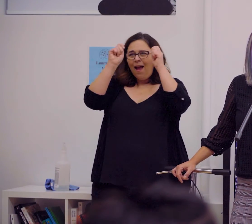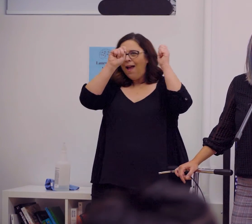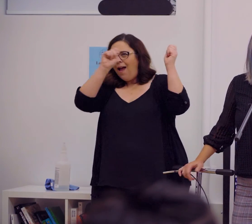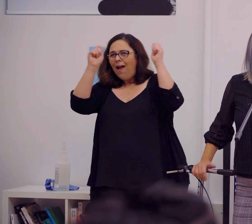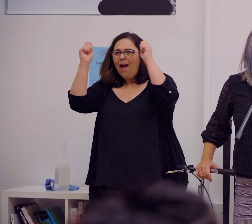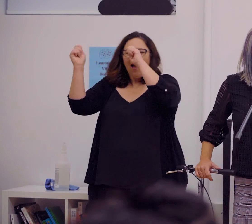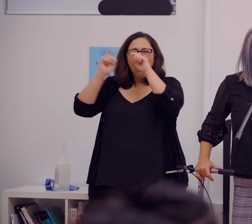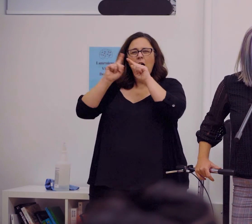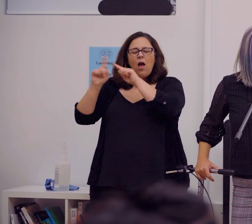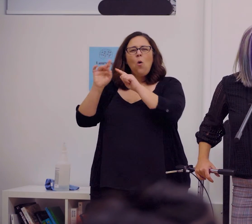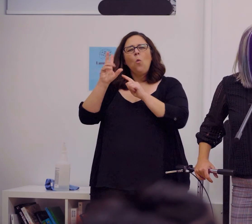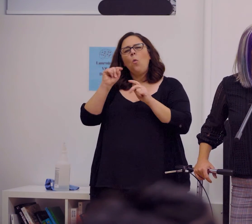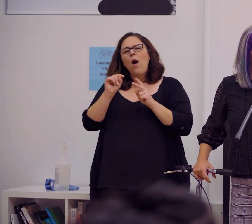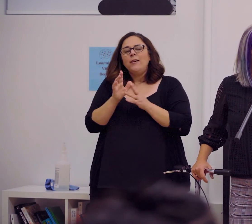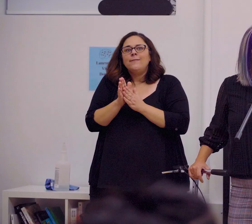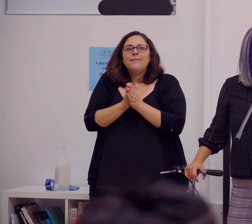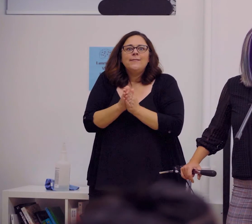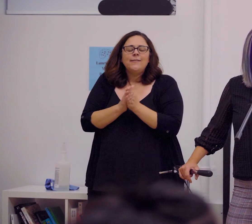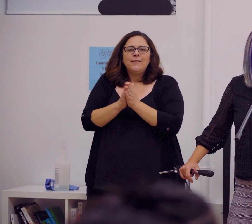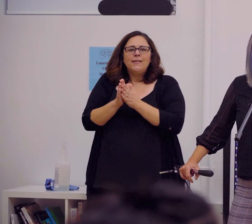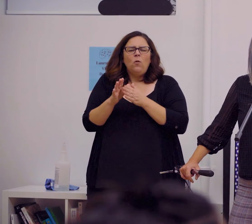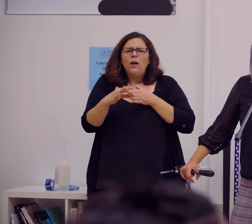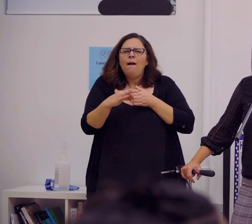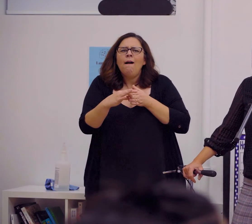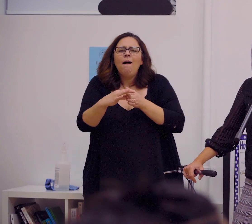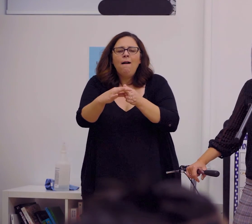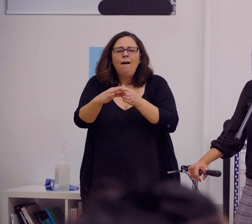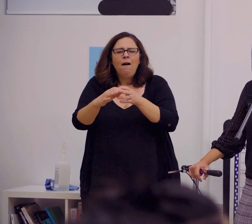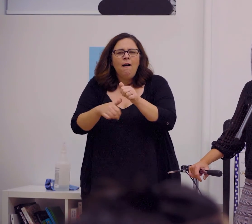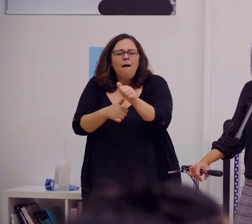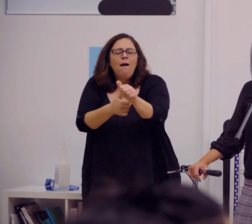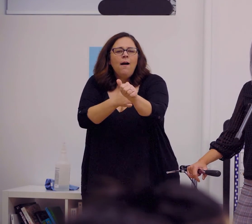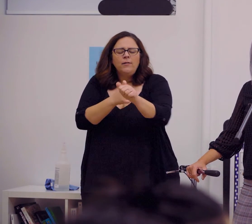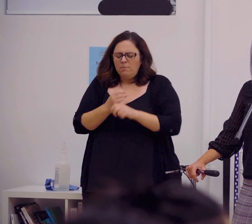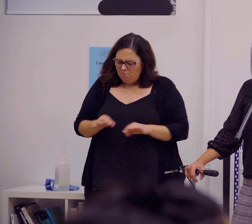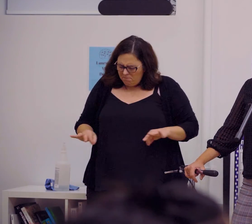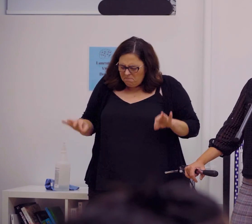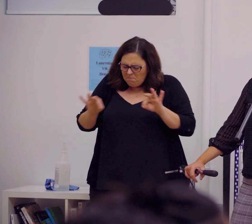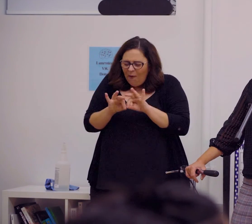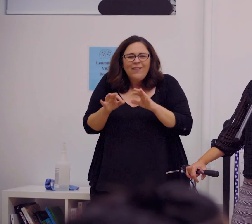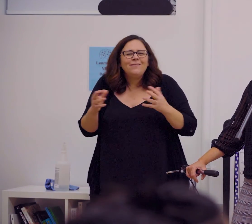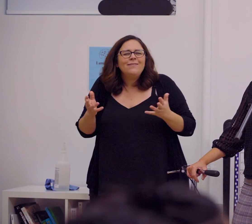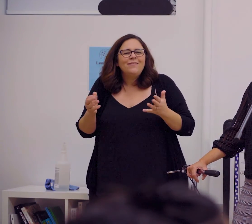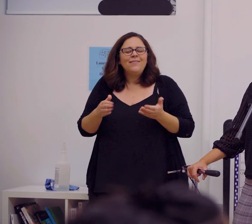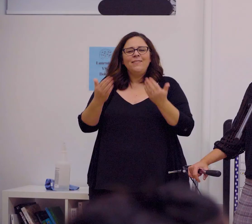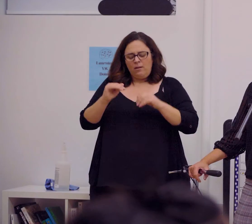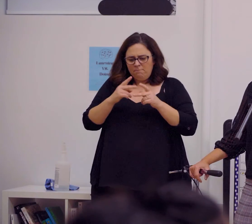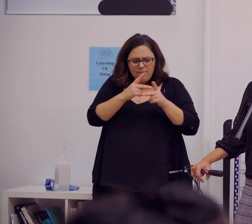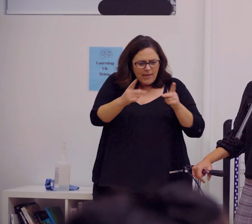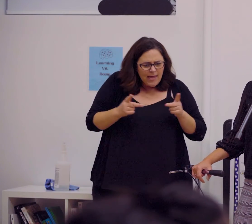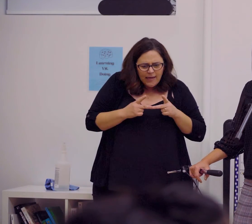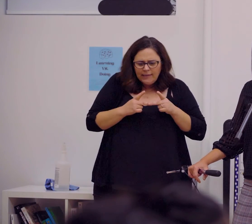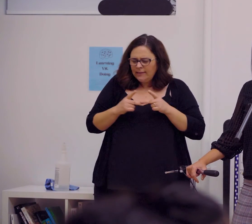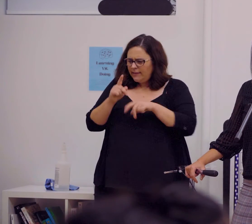what drives you? What guides you? What is important to you? Are there places, spaces,